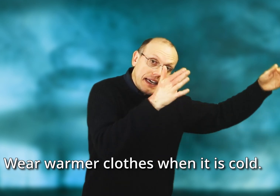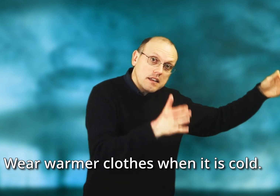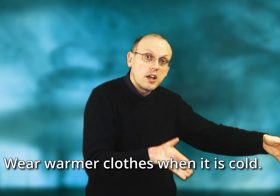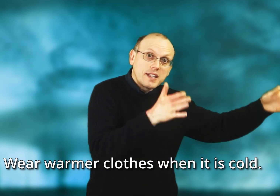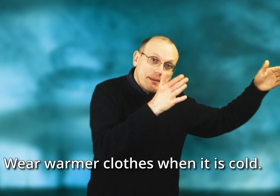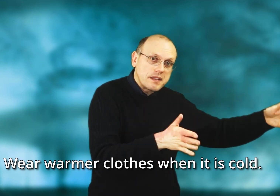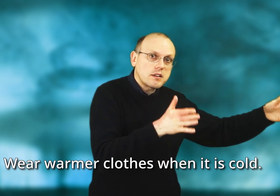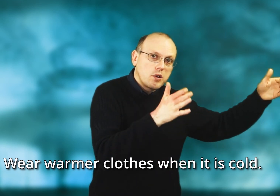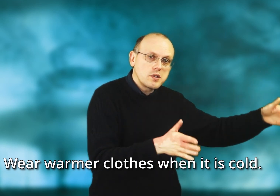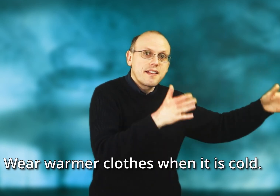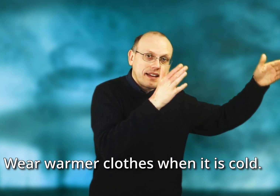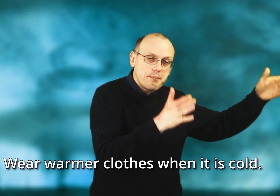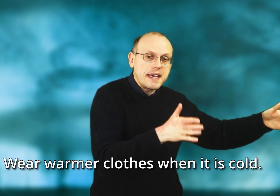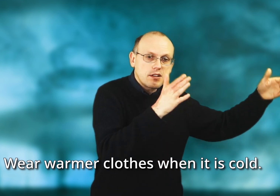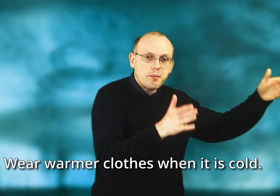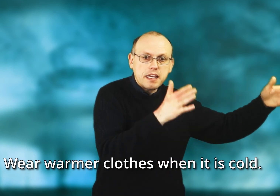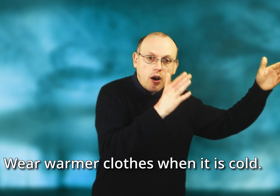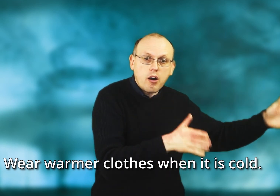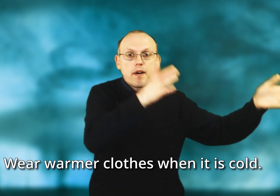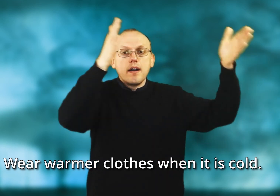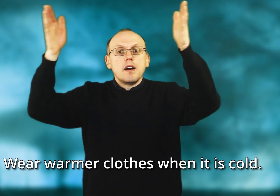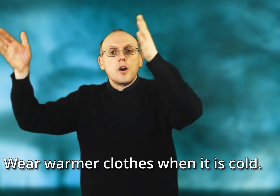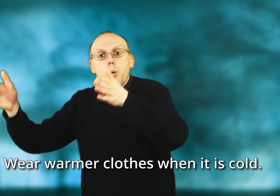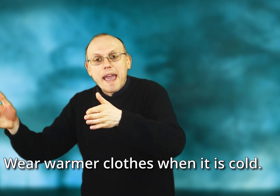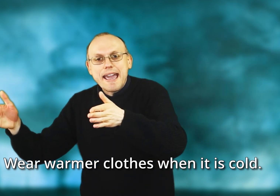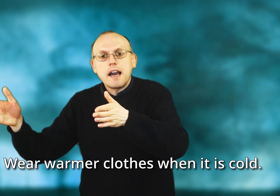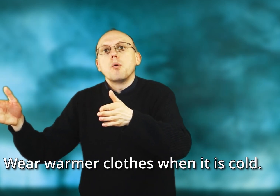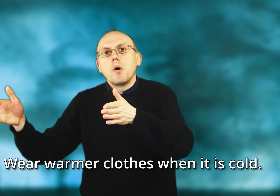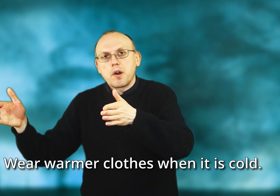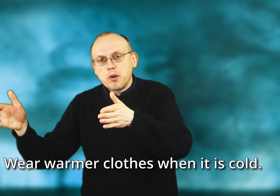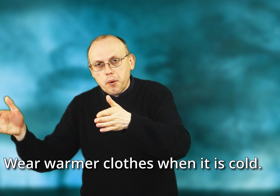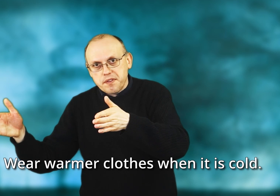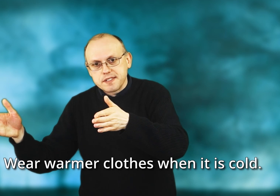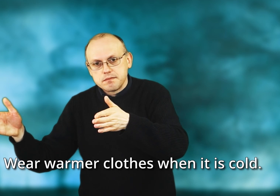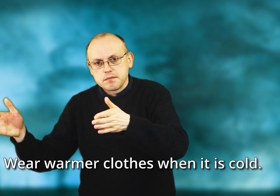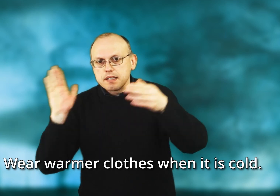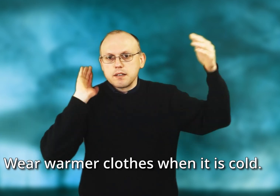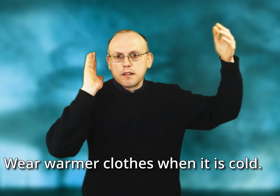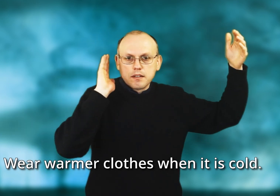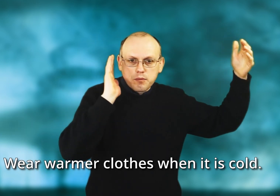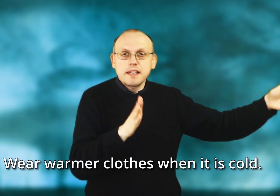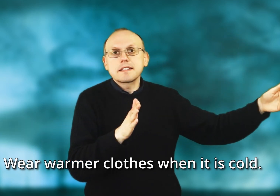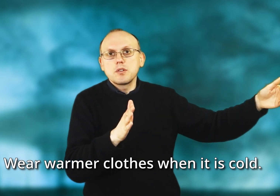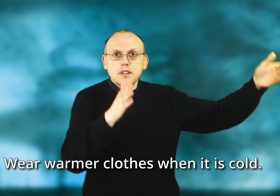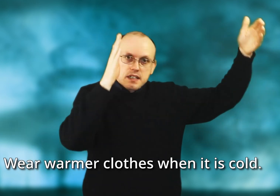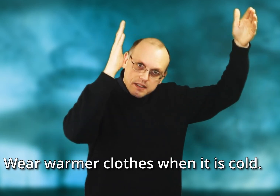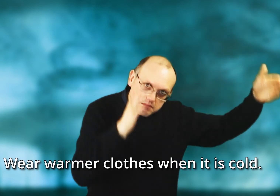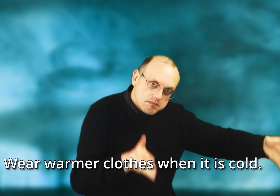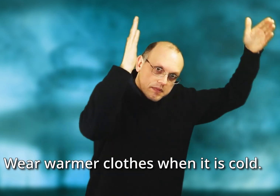a dependent clause that depends on the meaning of wear warmer clothes. When it is cold, cannot stand